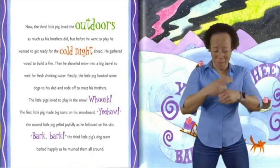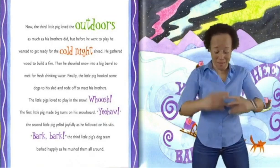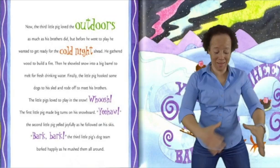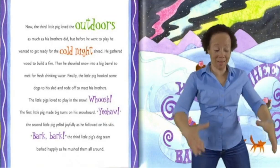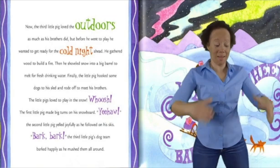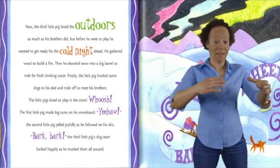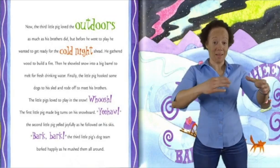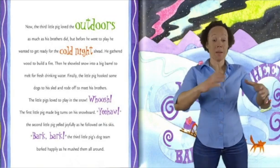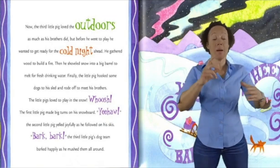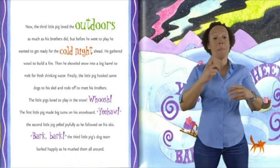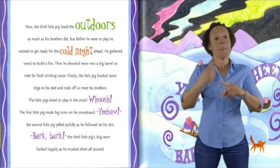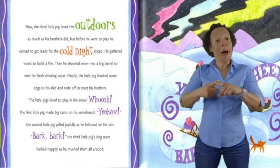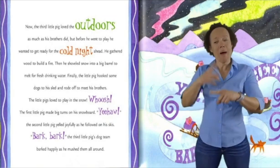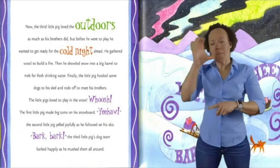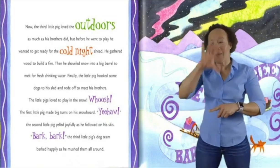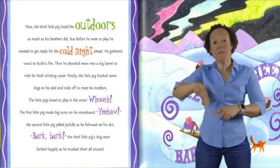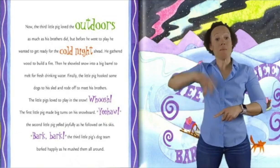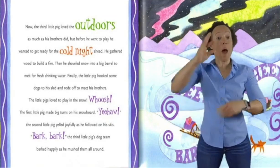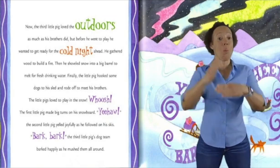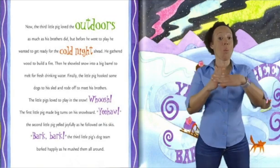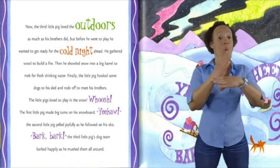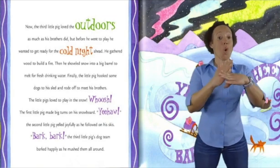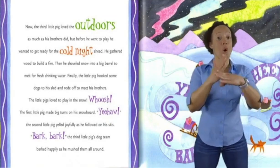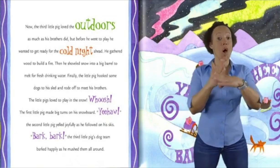into a big barrel to melt for fresh drinking water.